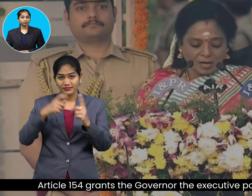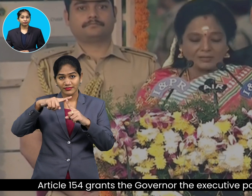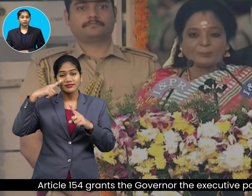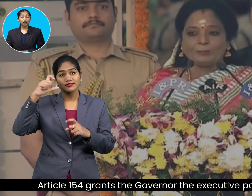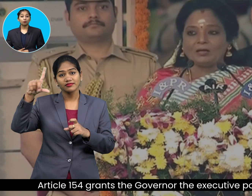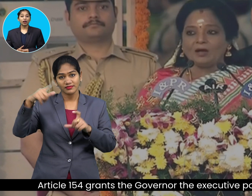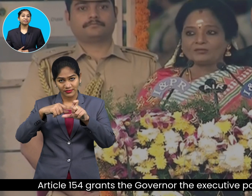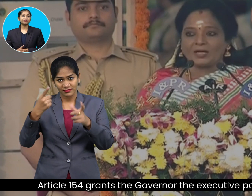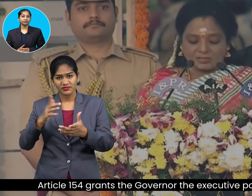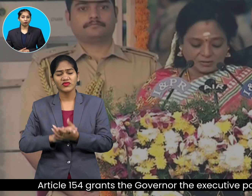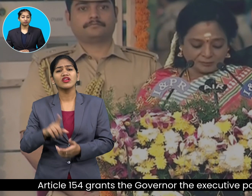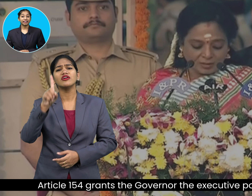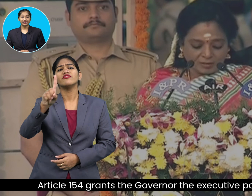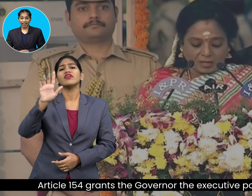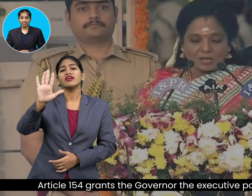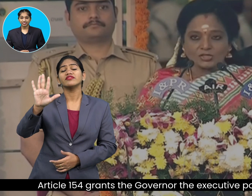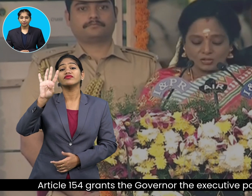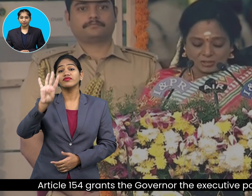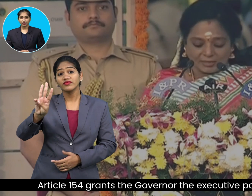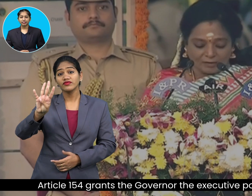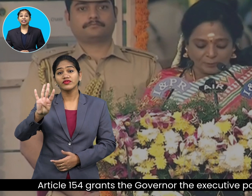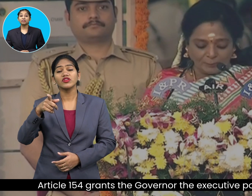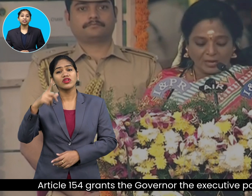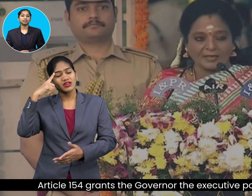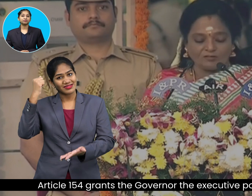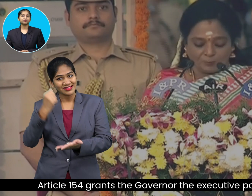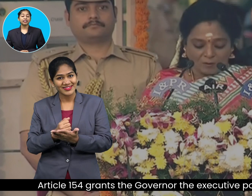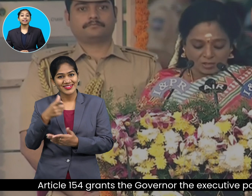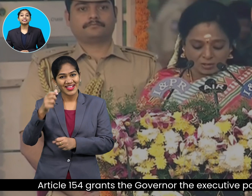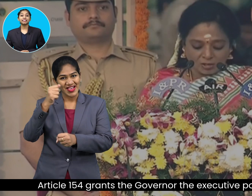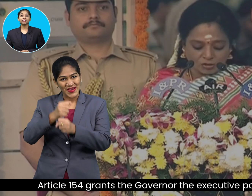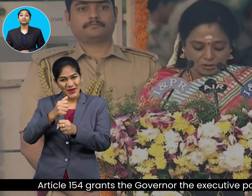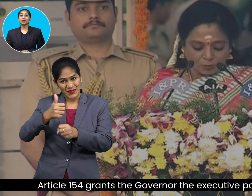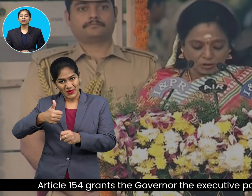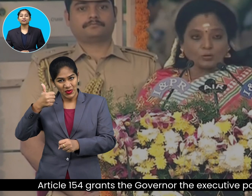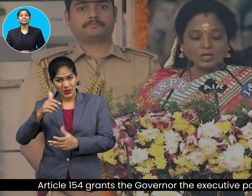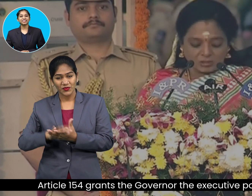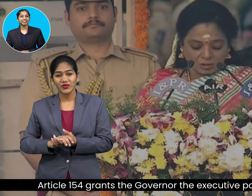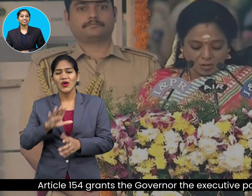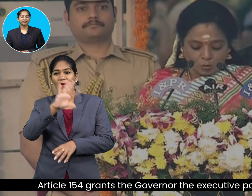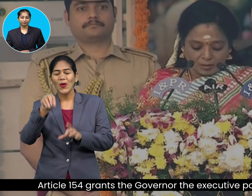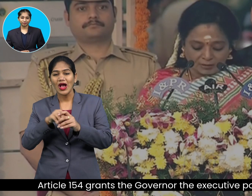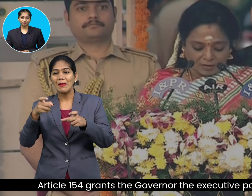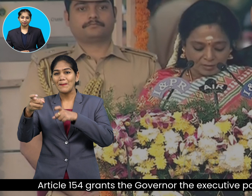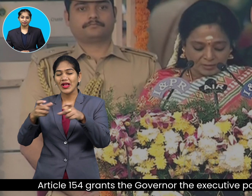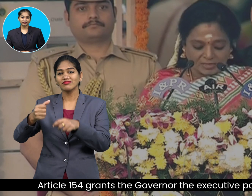Article 154 grants the governor the executive power of the state.